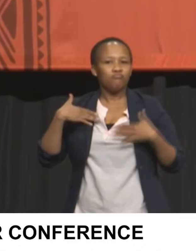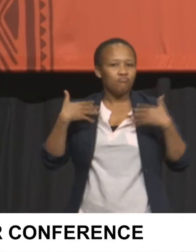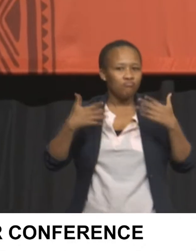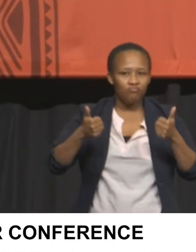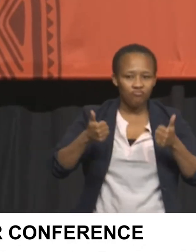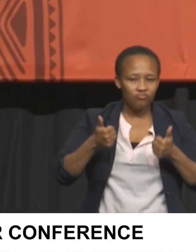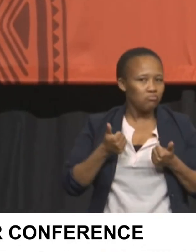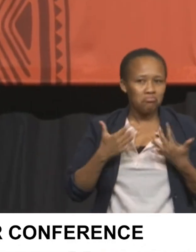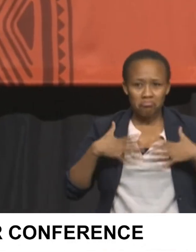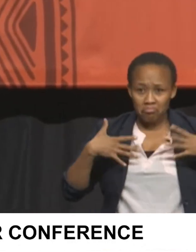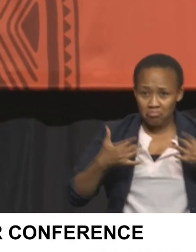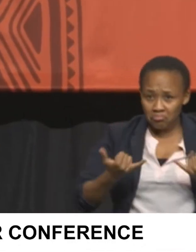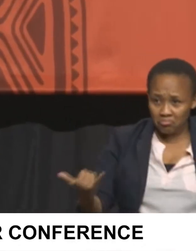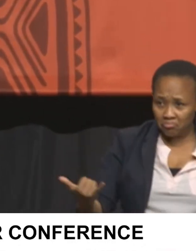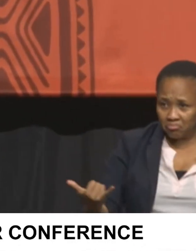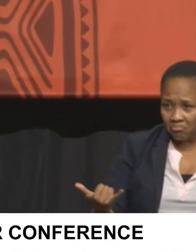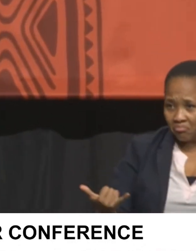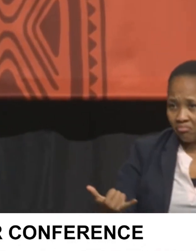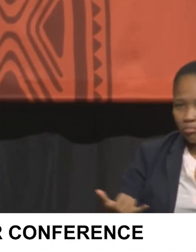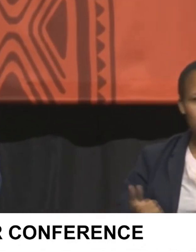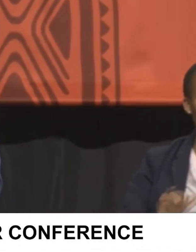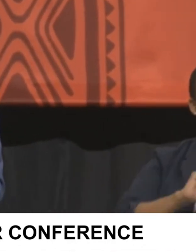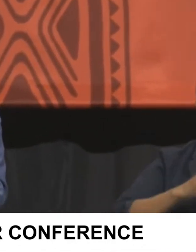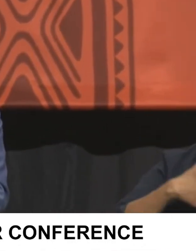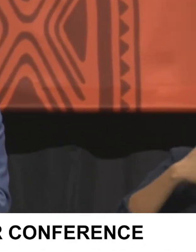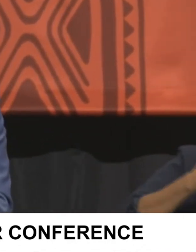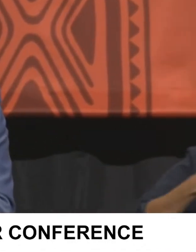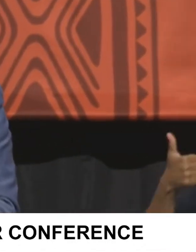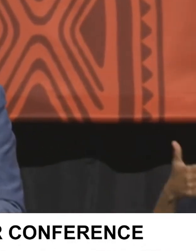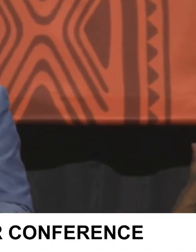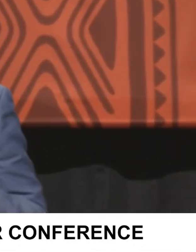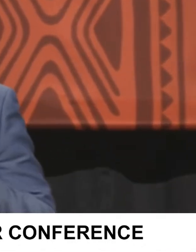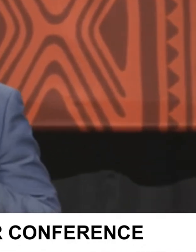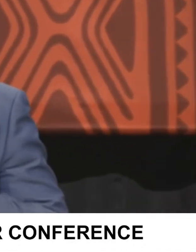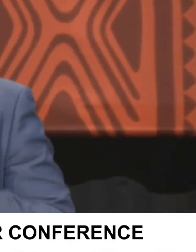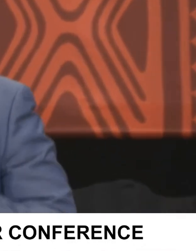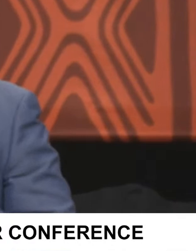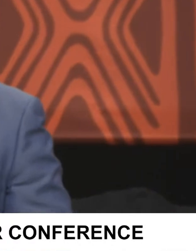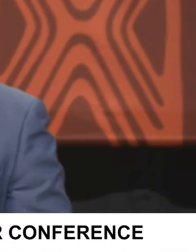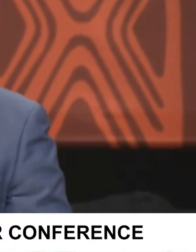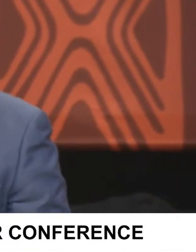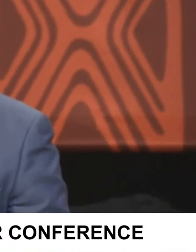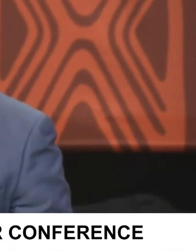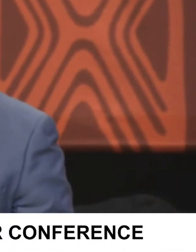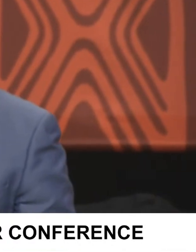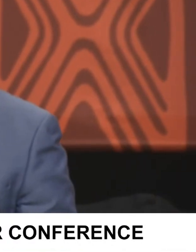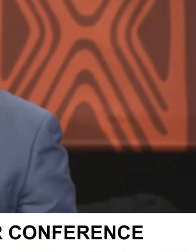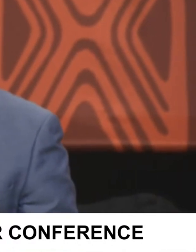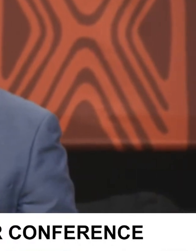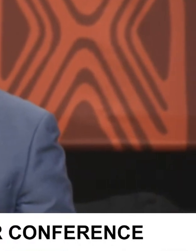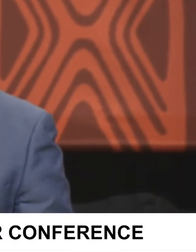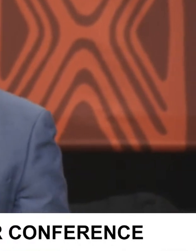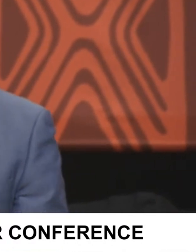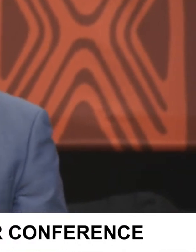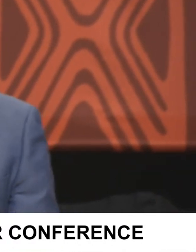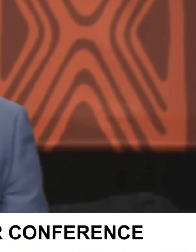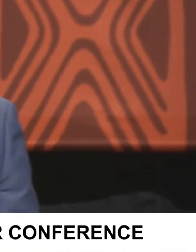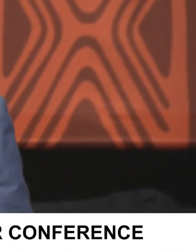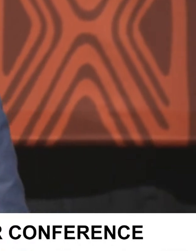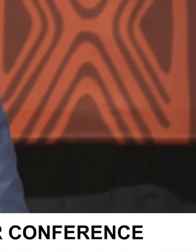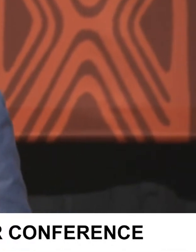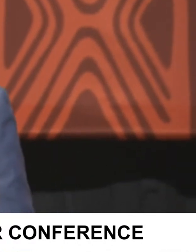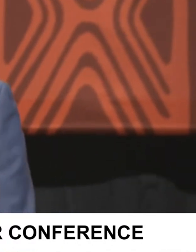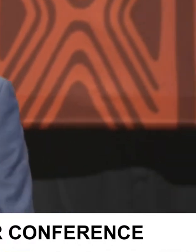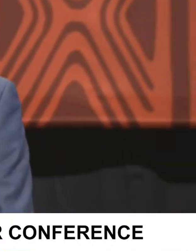how are you doing today? Are you all well? You sound tired, did they feed you? They